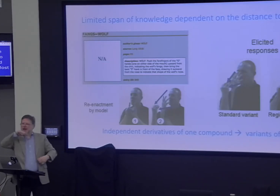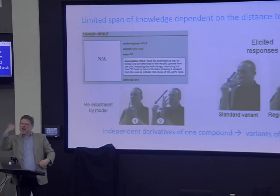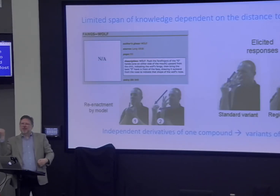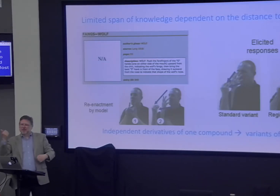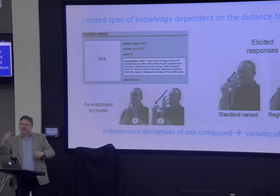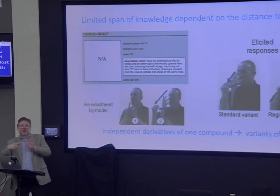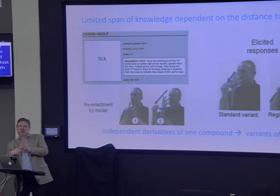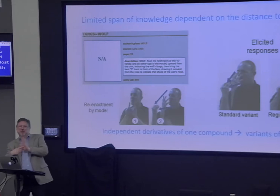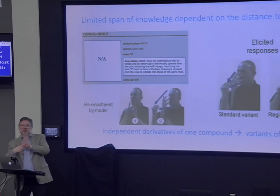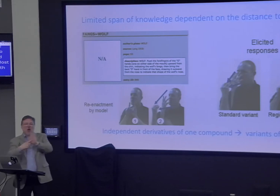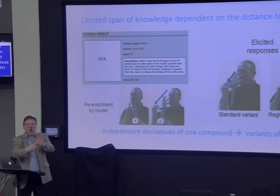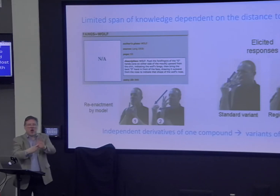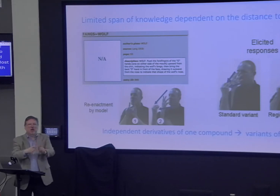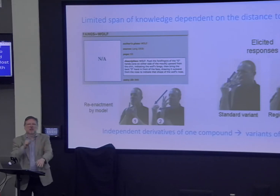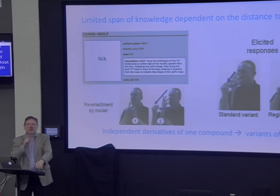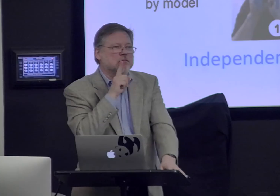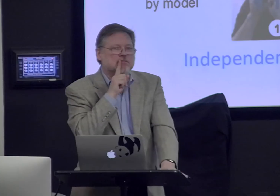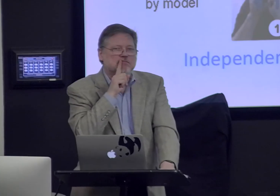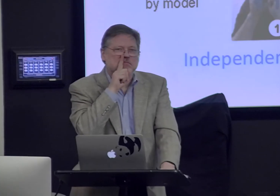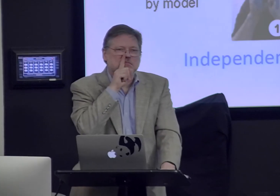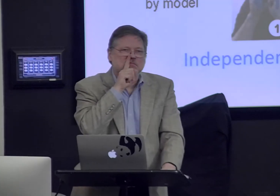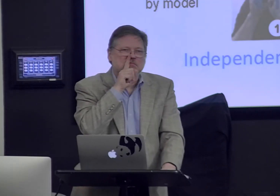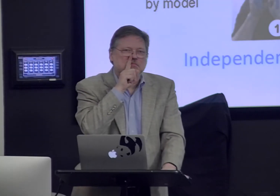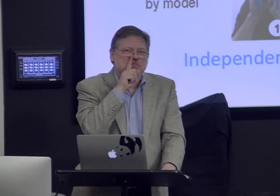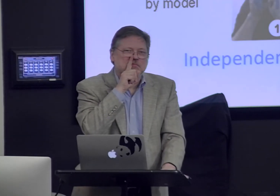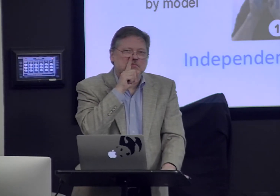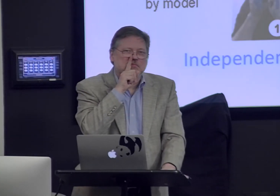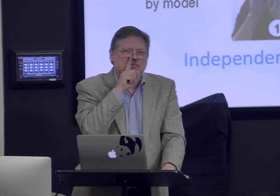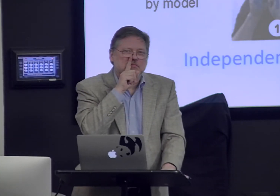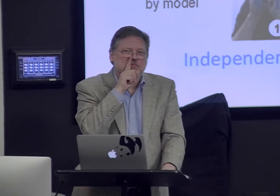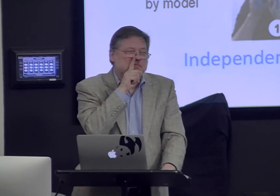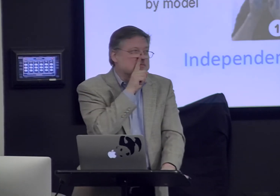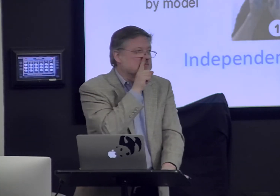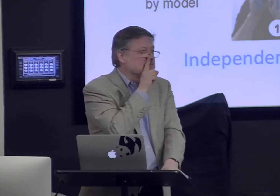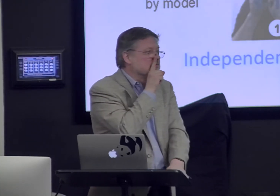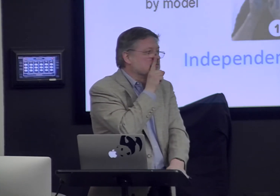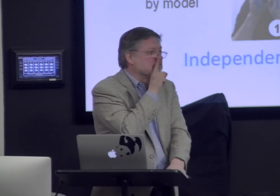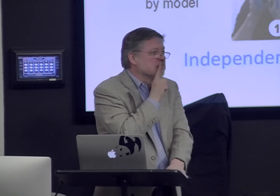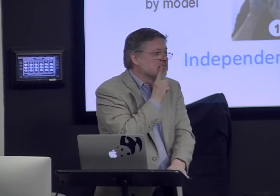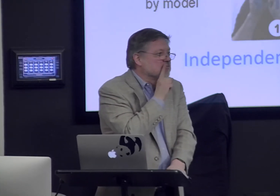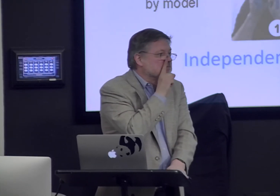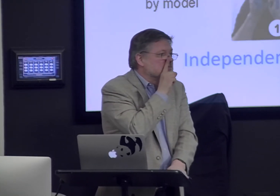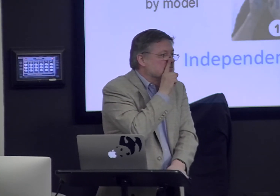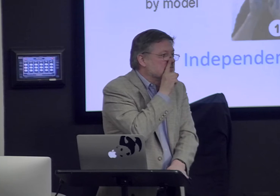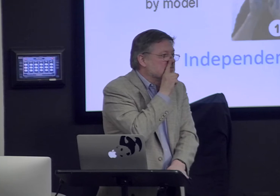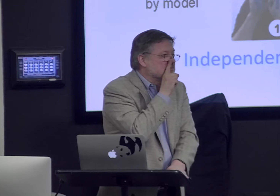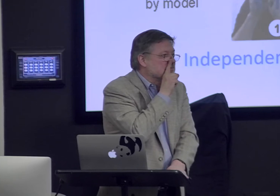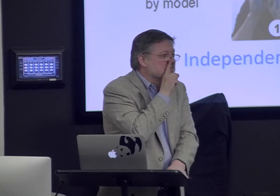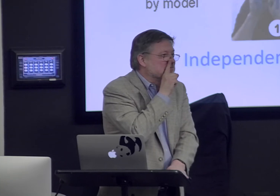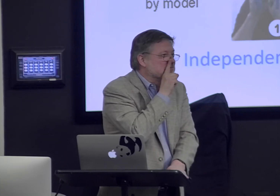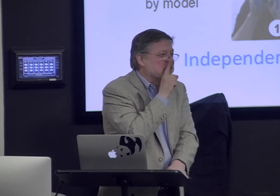was most familiar to them. No one pointed to this reenactment by the model, but a good number of people did